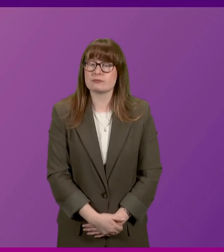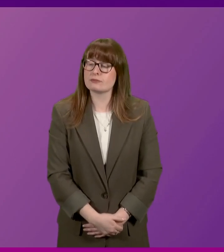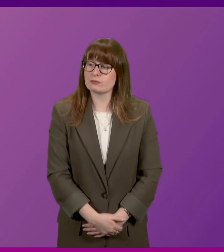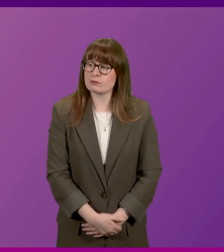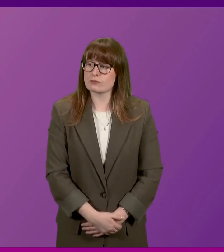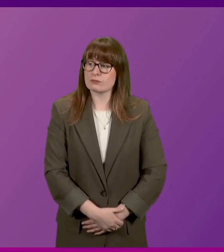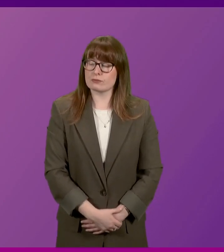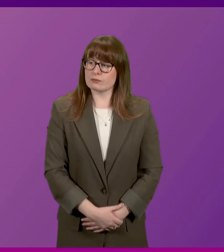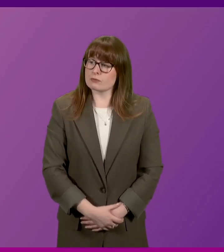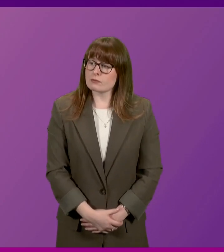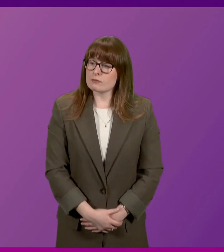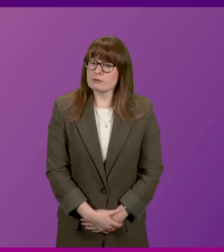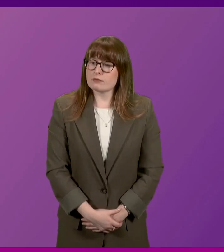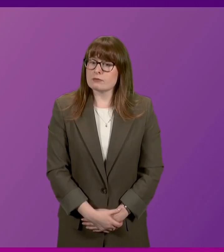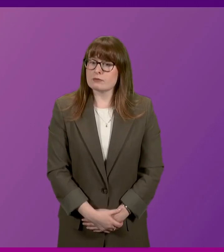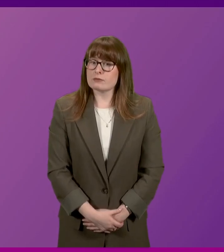Thank you.